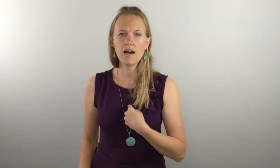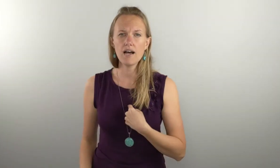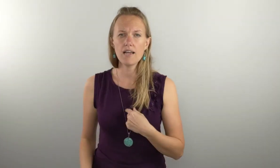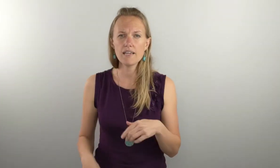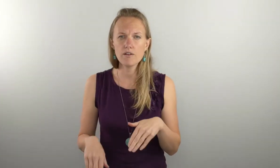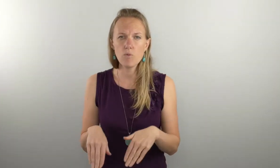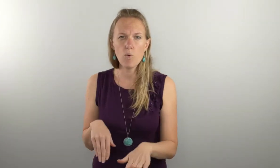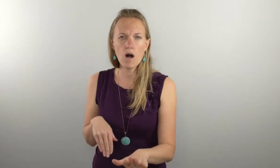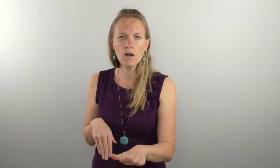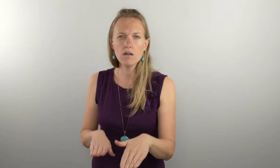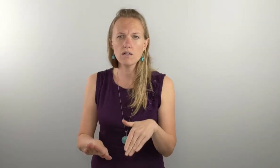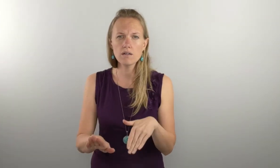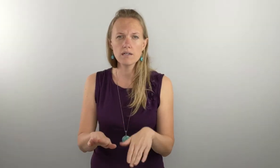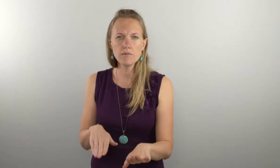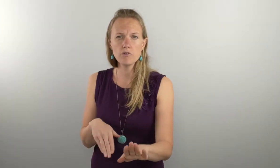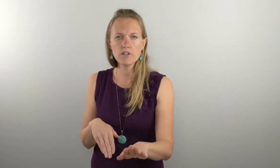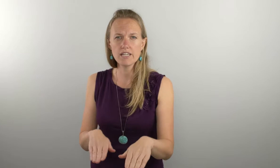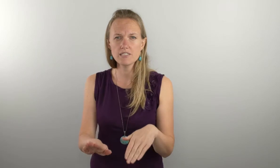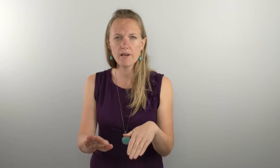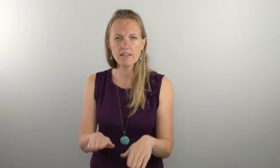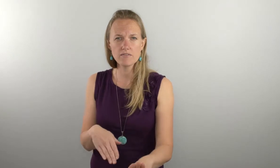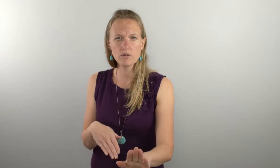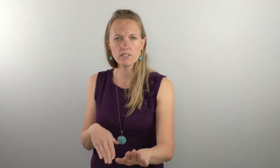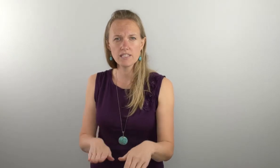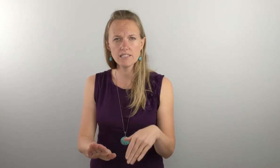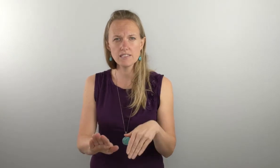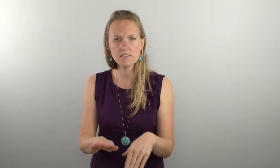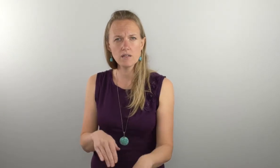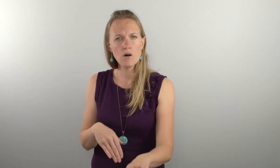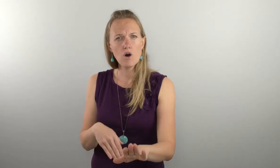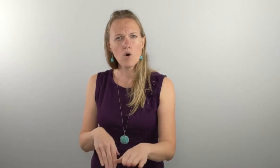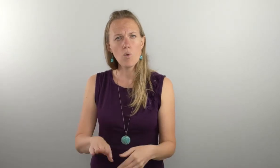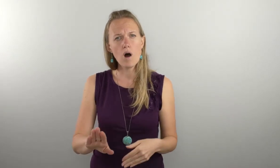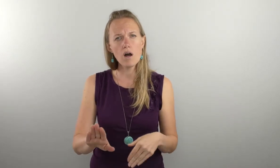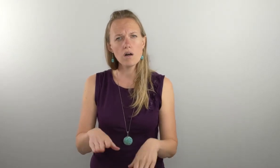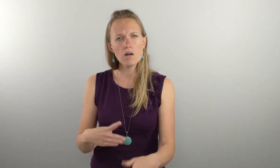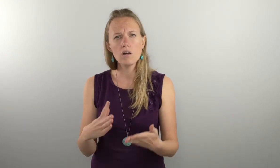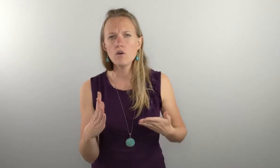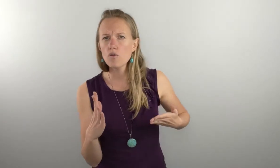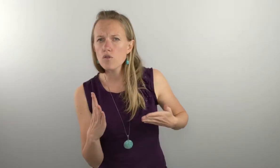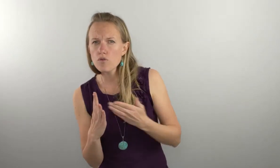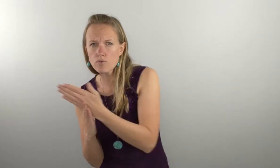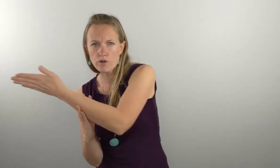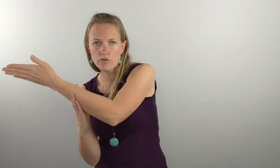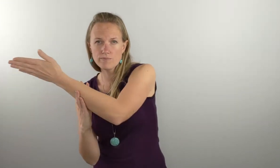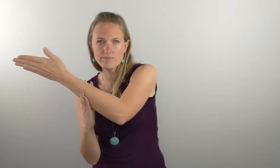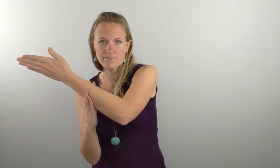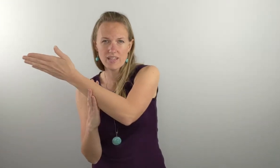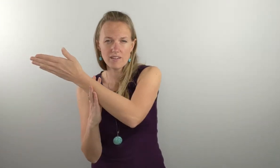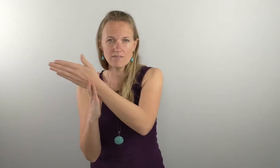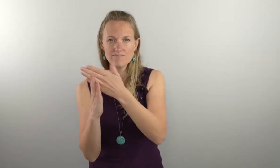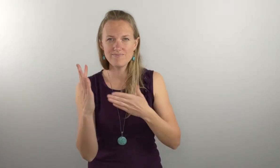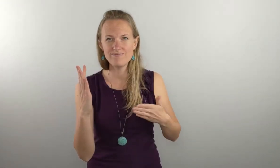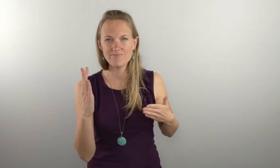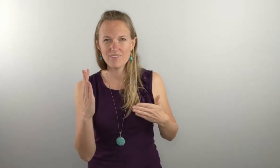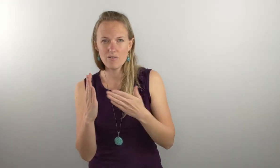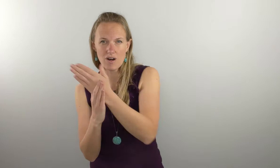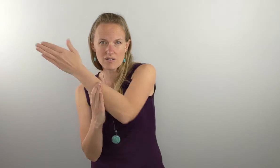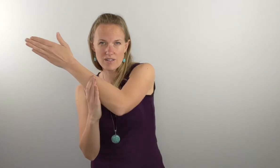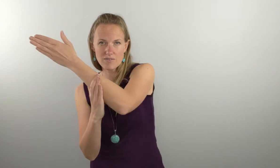I can walk, okay? Move your hands back and forth like this. Walk through, okay? Walk right through.